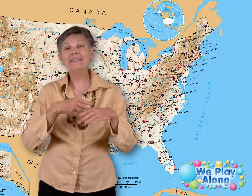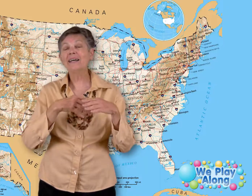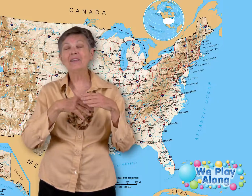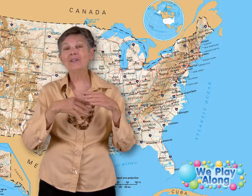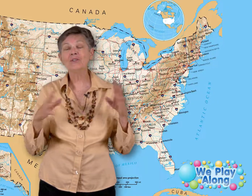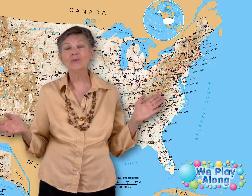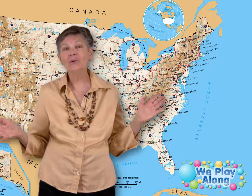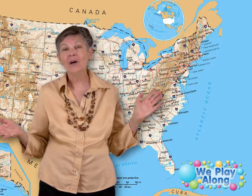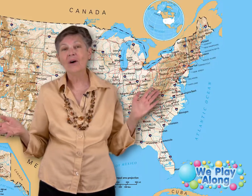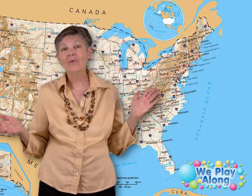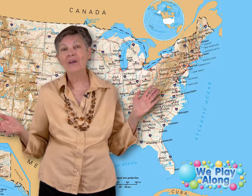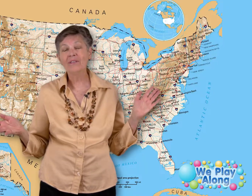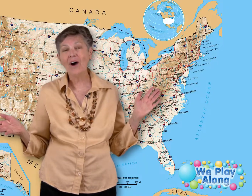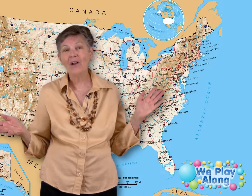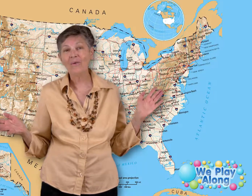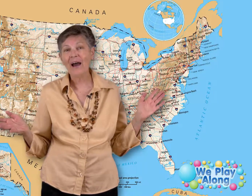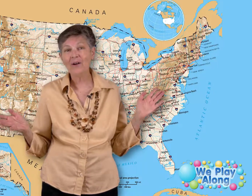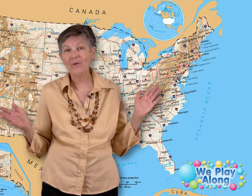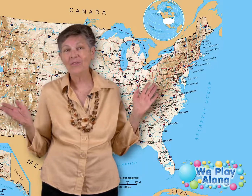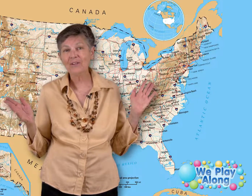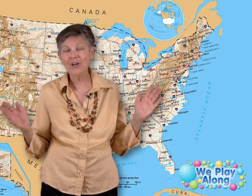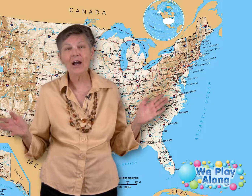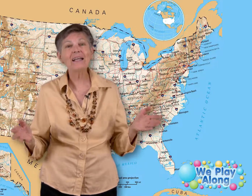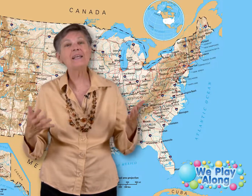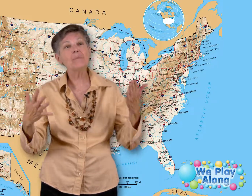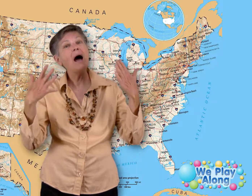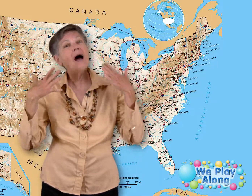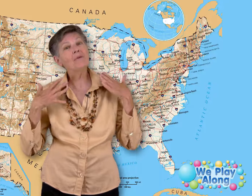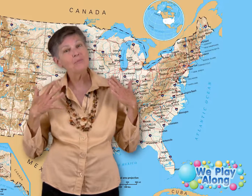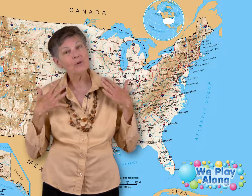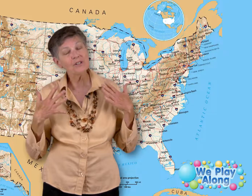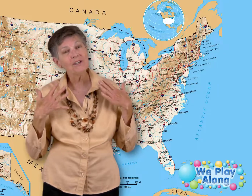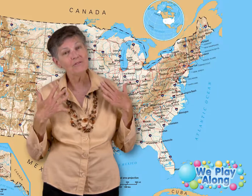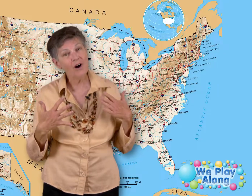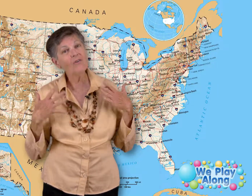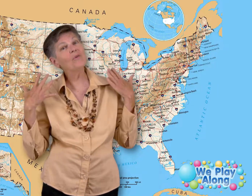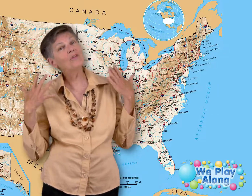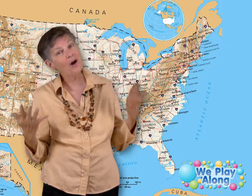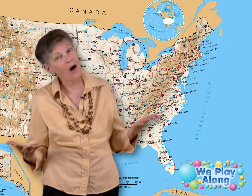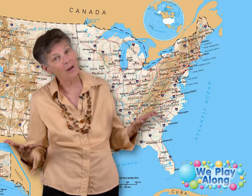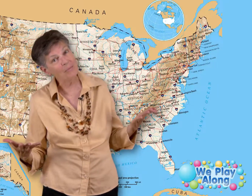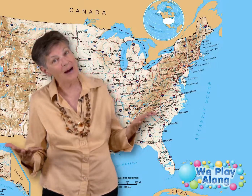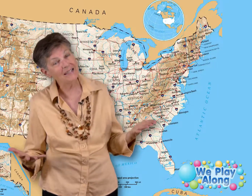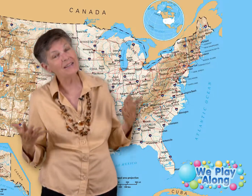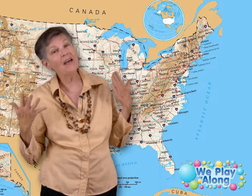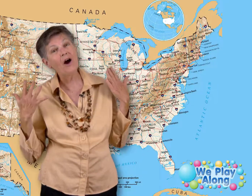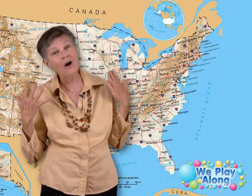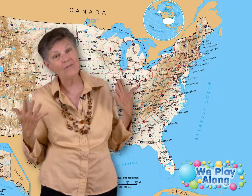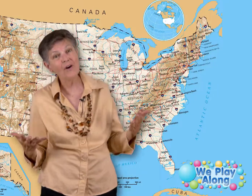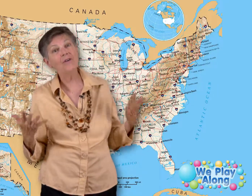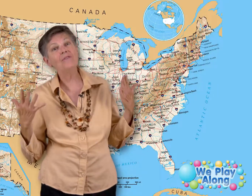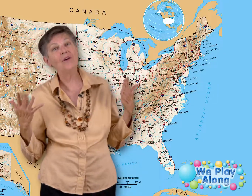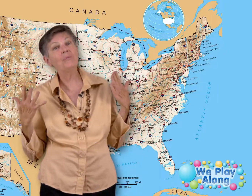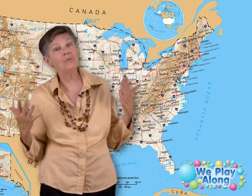nothing to do with Colorado or the song, except I was personally involved with the columbines, and they are very, very